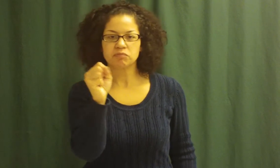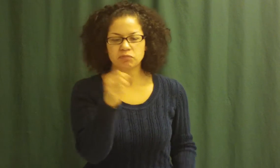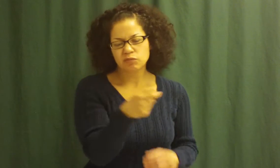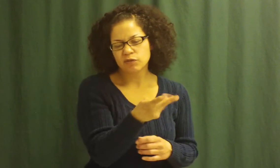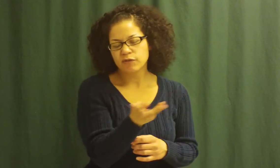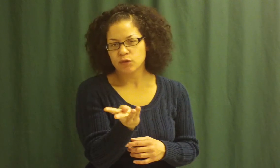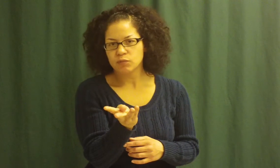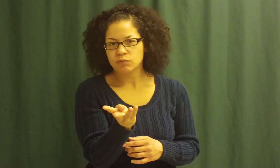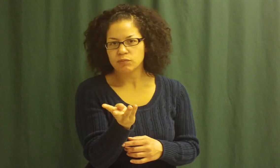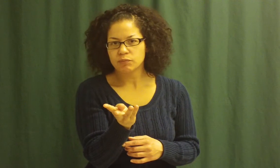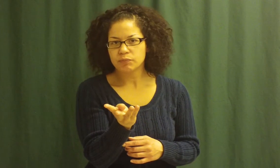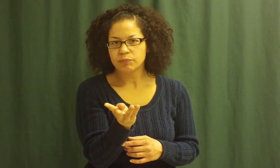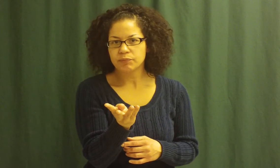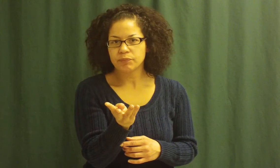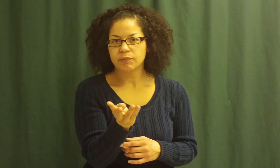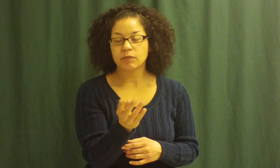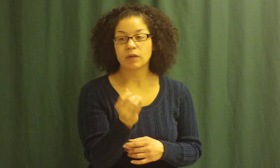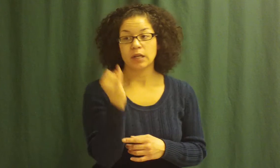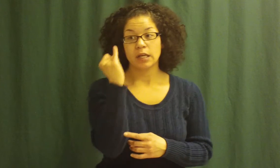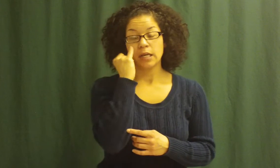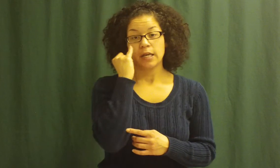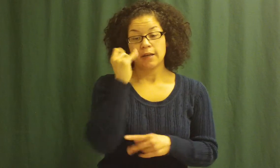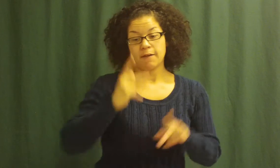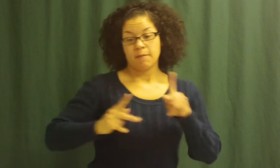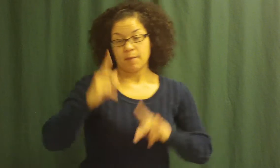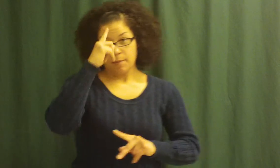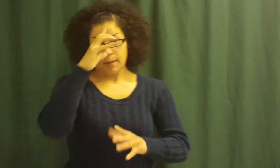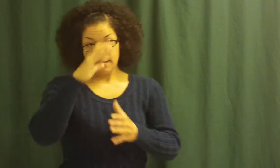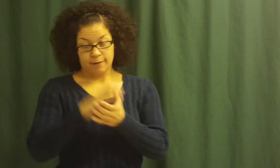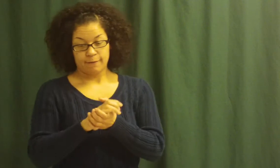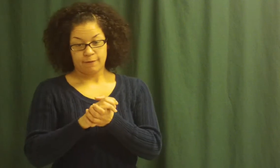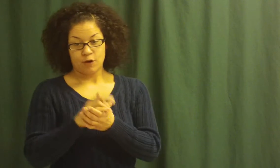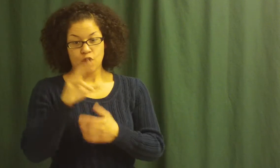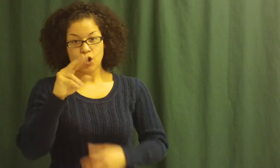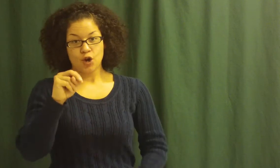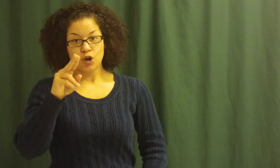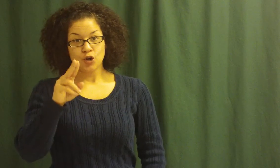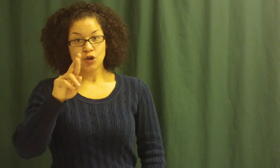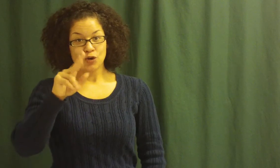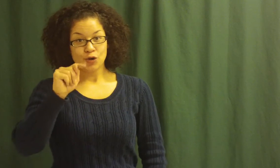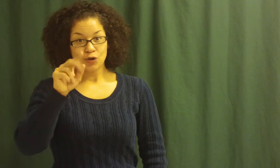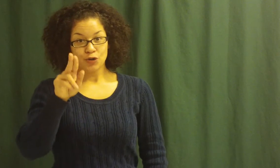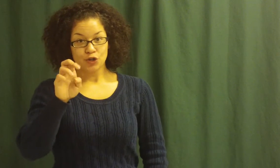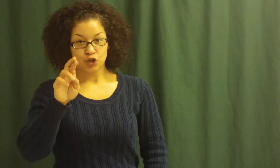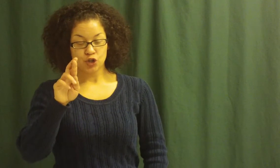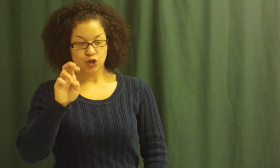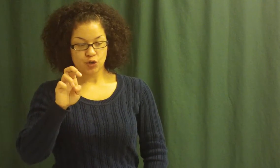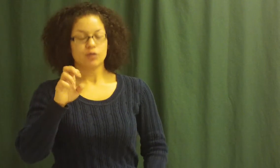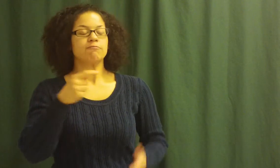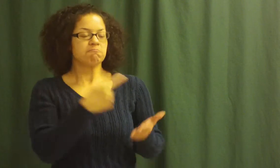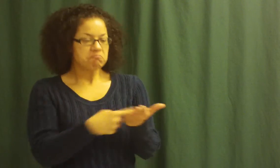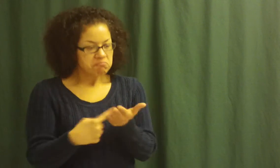Proponents of the nurture side of the debate maintain that humans are